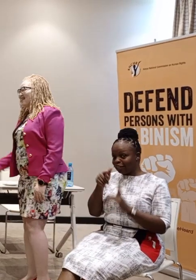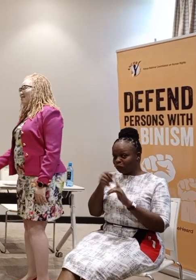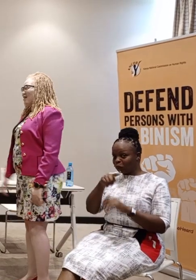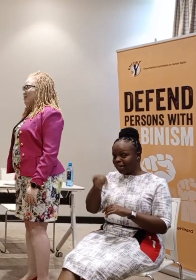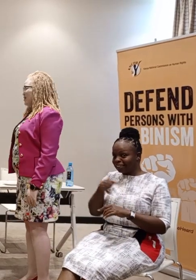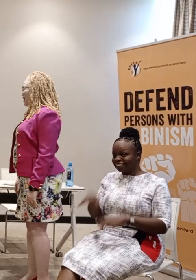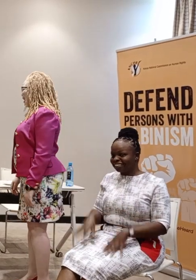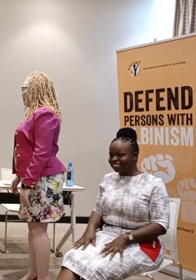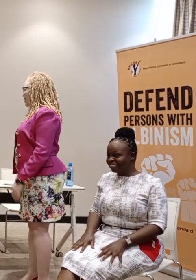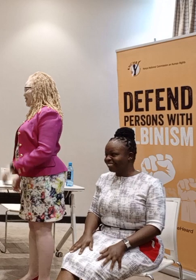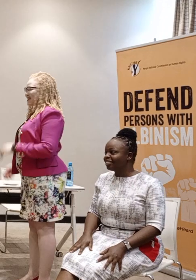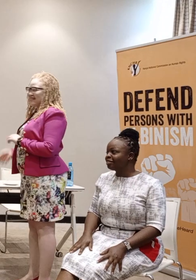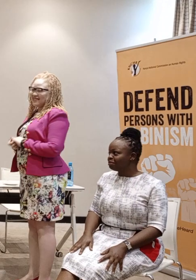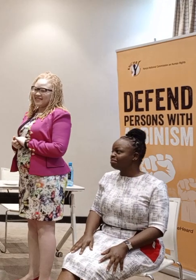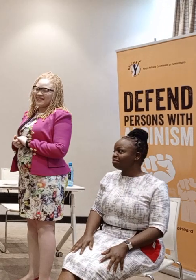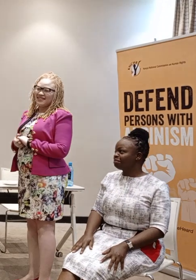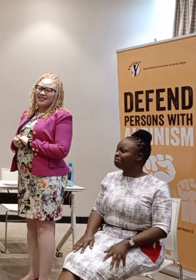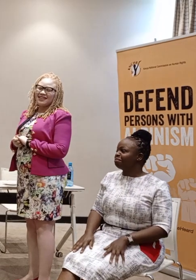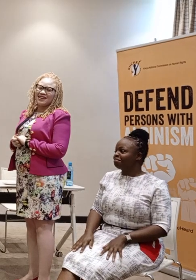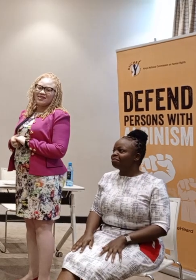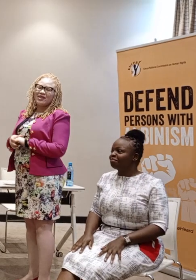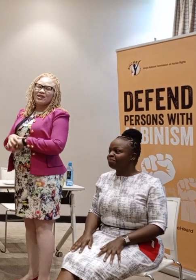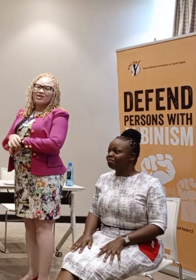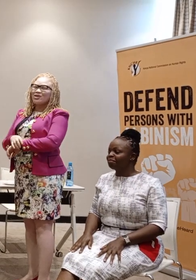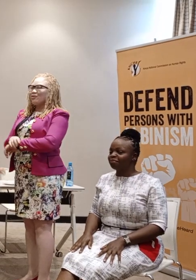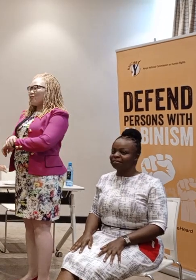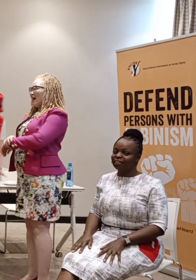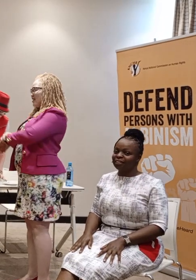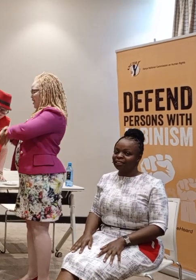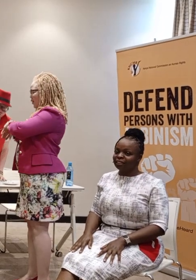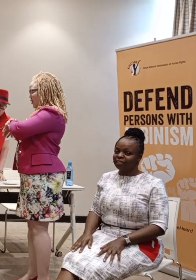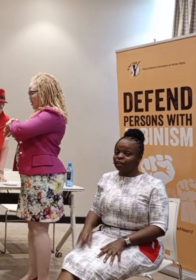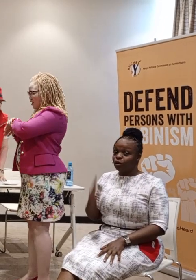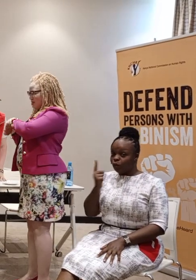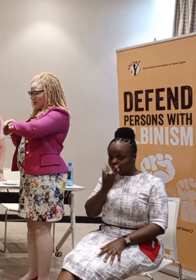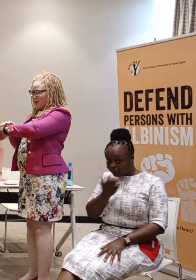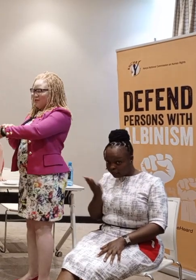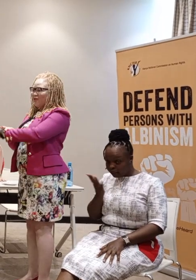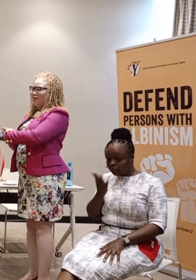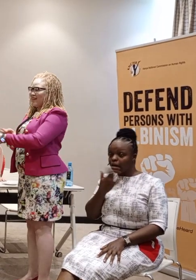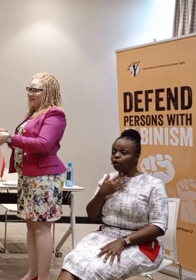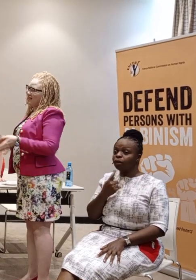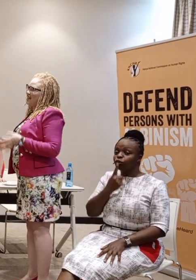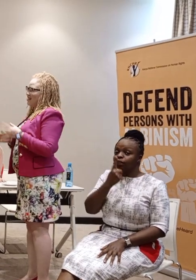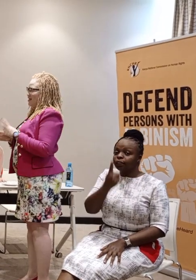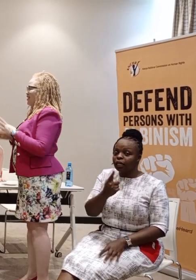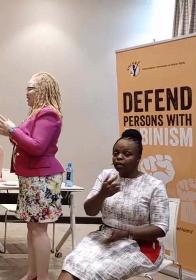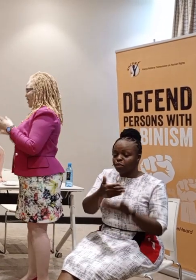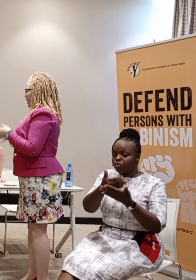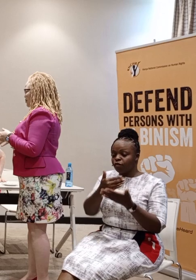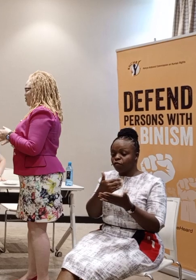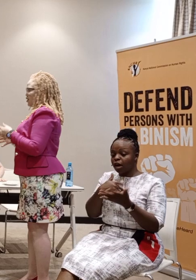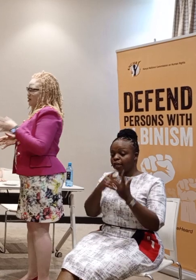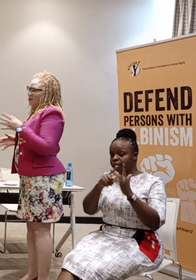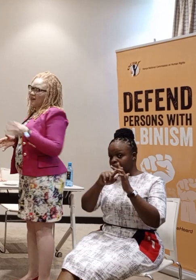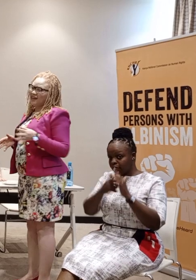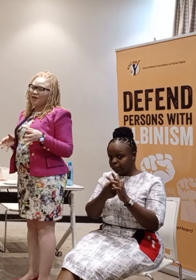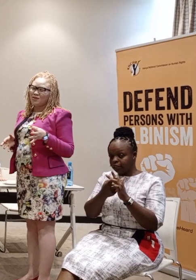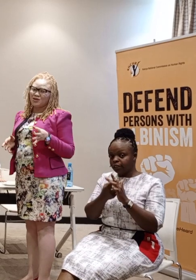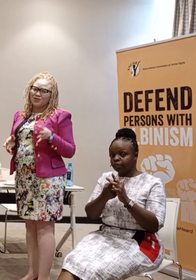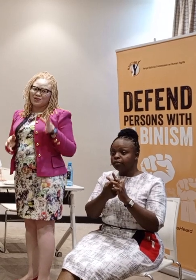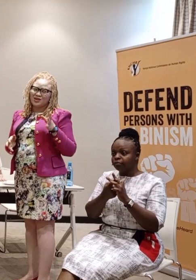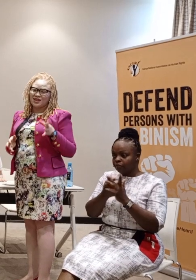I think God will come, eh? Yes. So one thing I wanted to say before I start, and I'm sure they